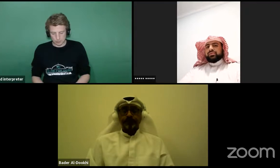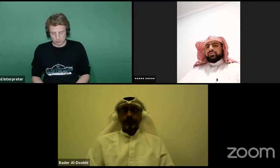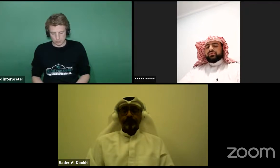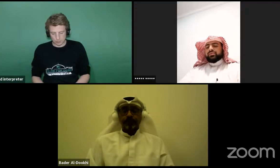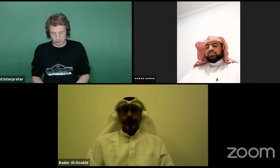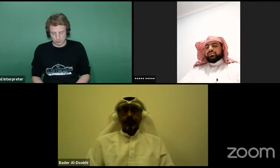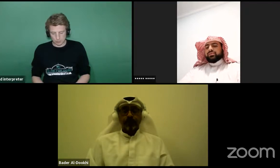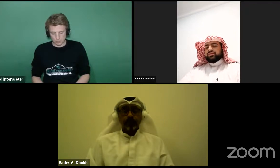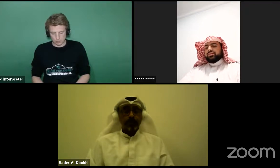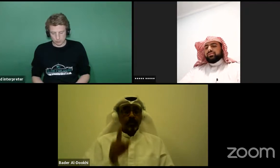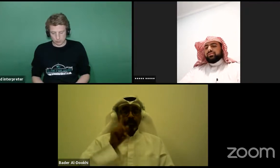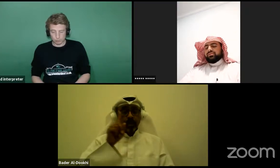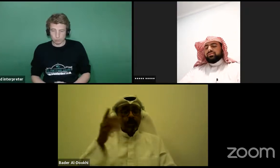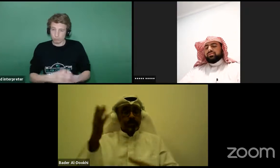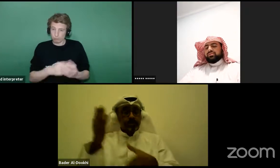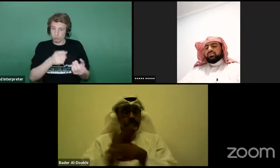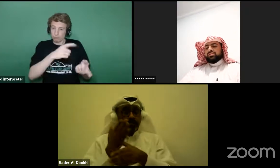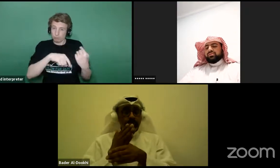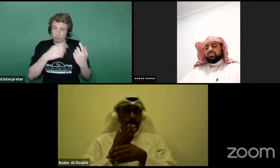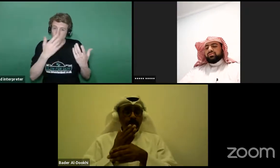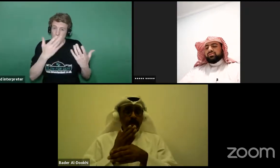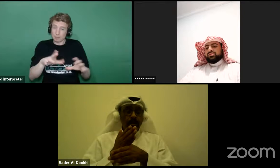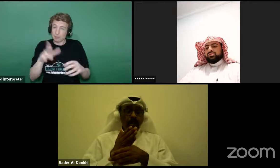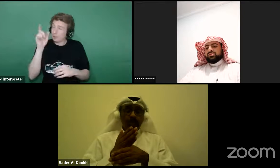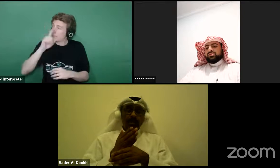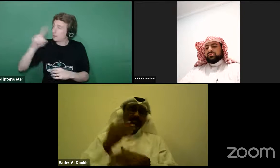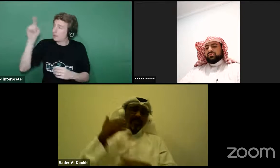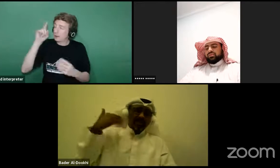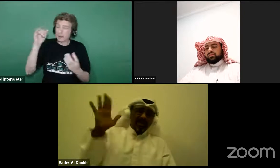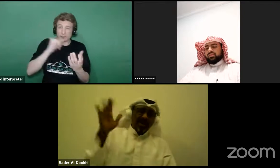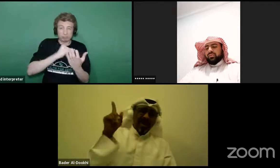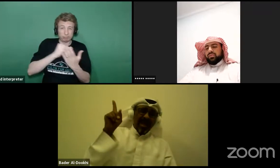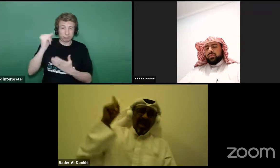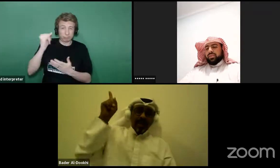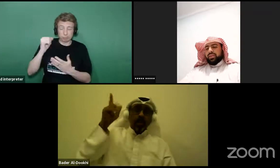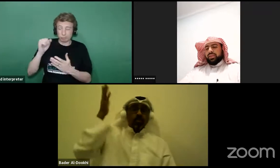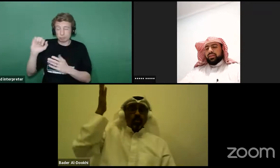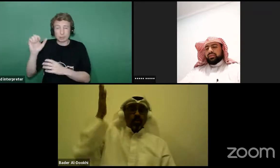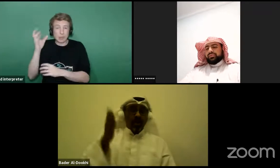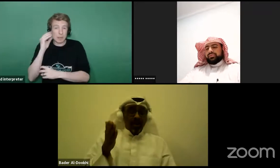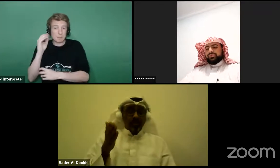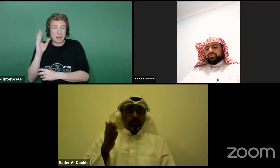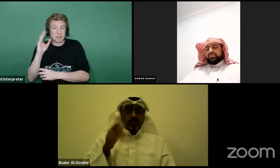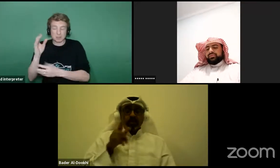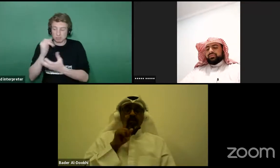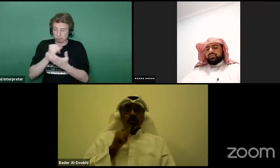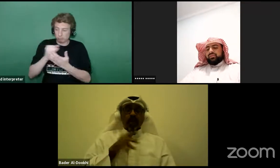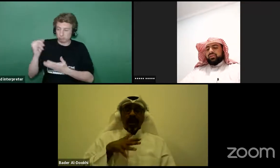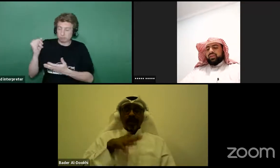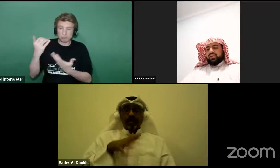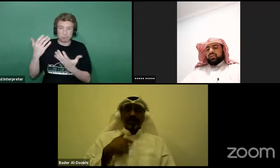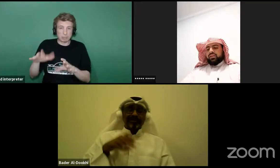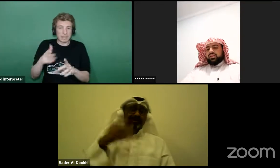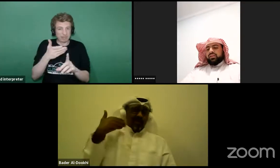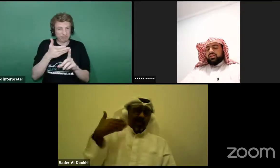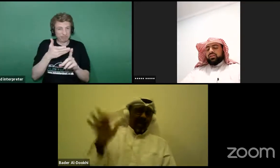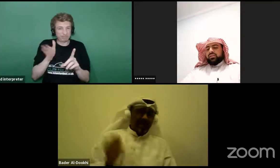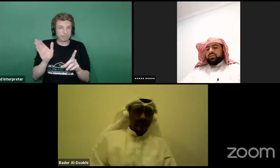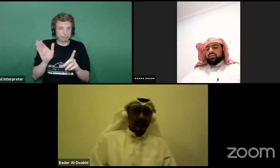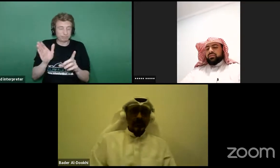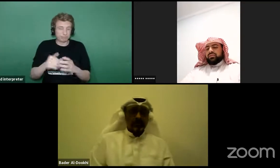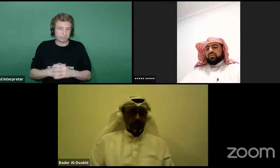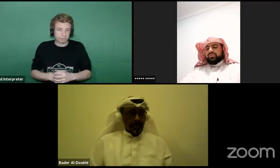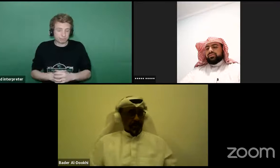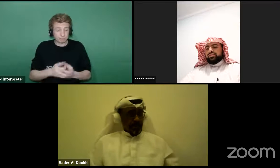This is because they defied and disobeyed Allah and His Messenger, peace and blessings be upon him. And whosoever defies